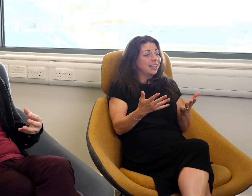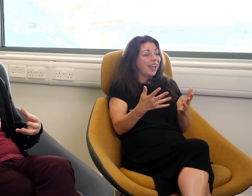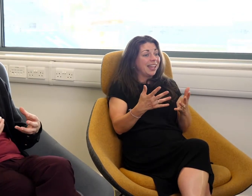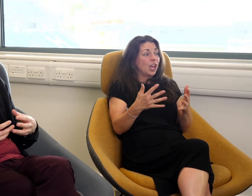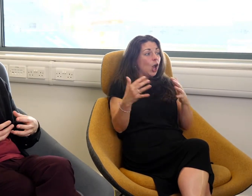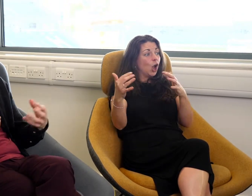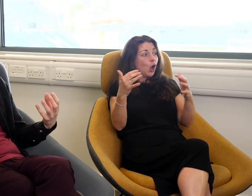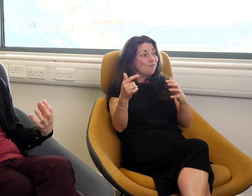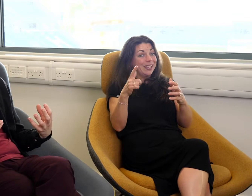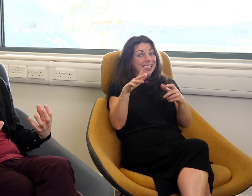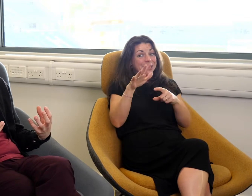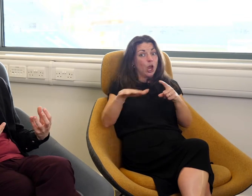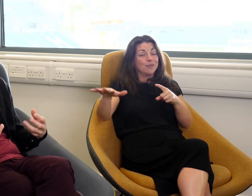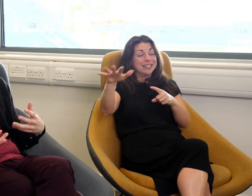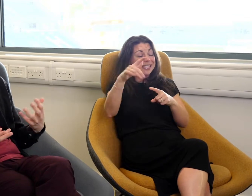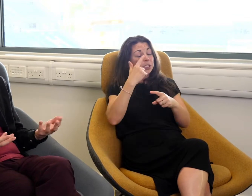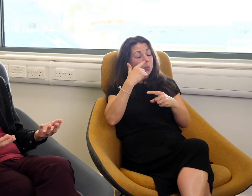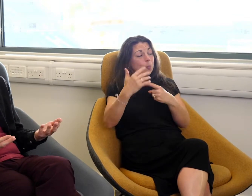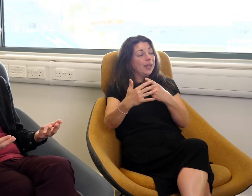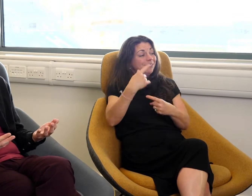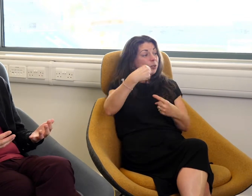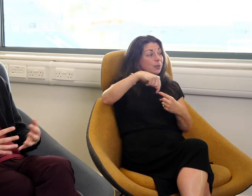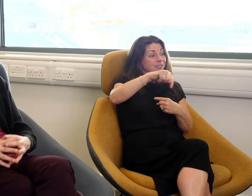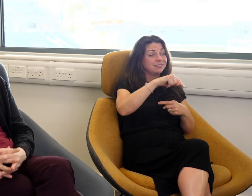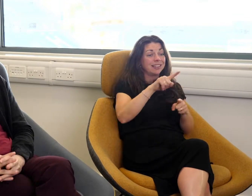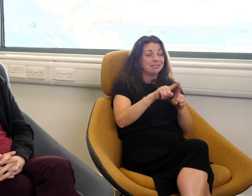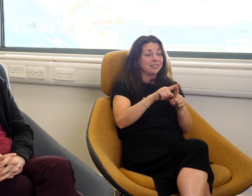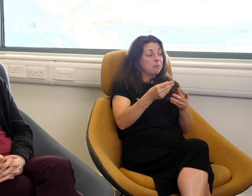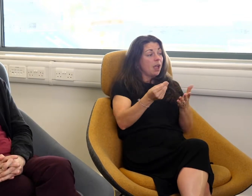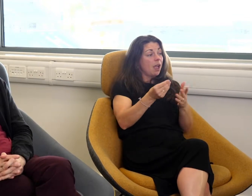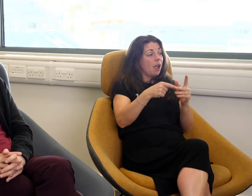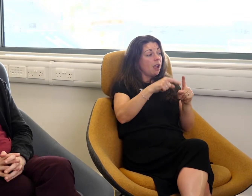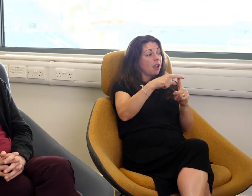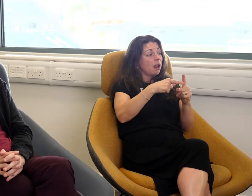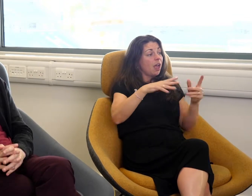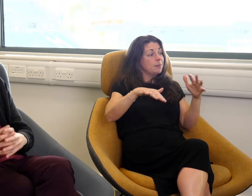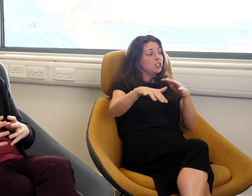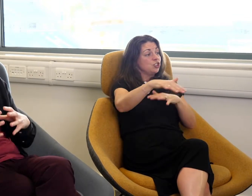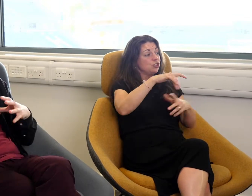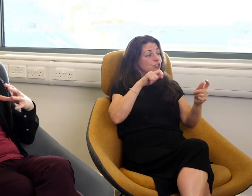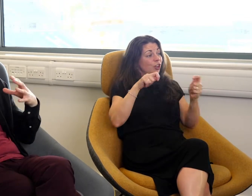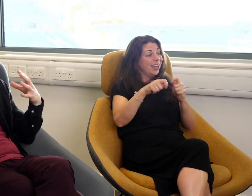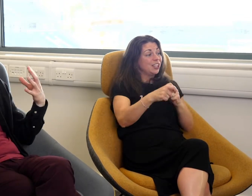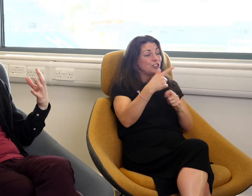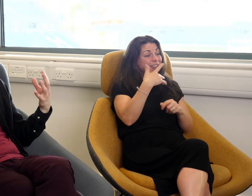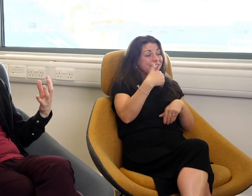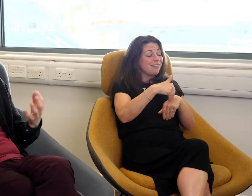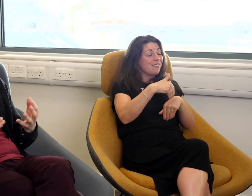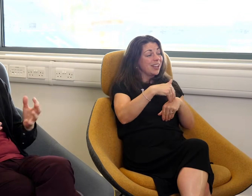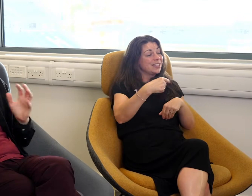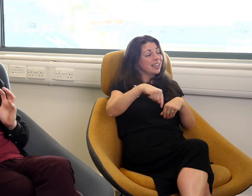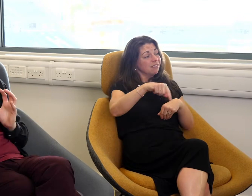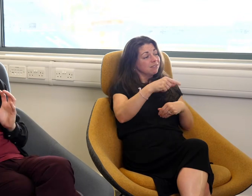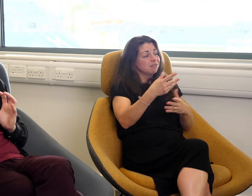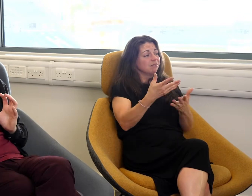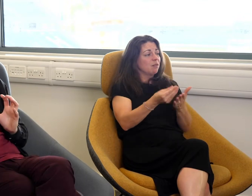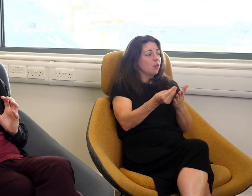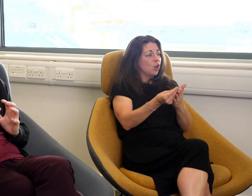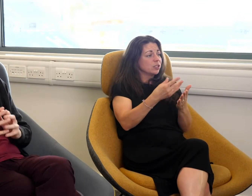just production problems, even climate change as well, is making that worse. So there's a whole kind of economy-wide problem that's